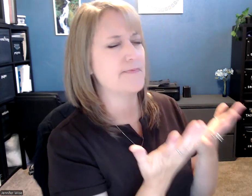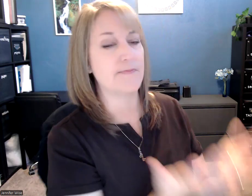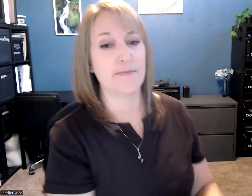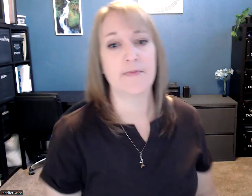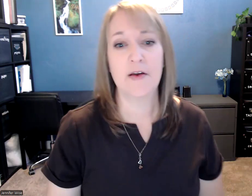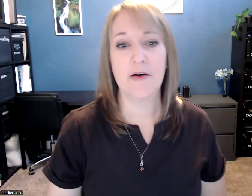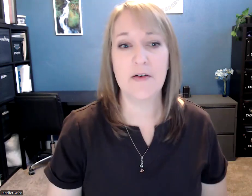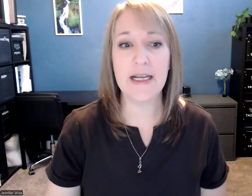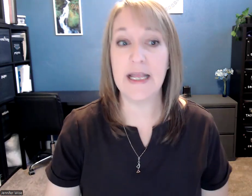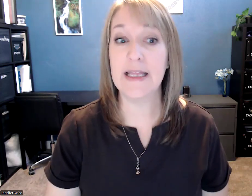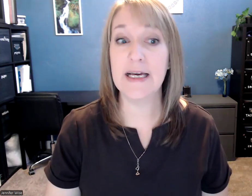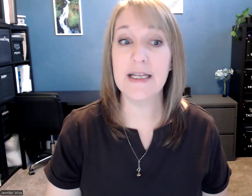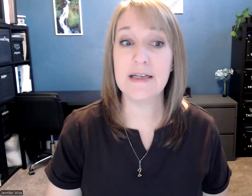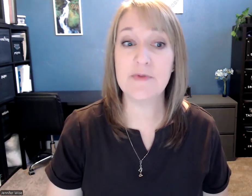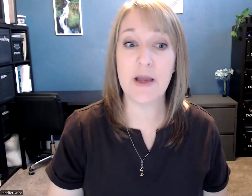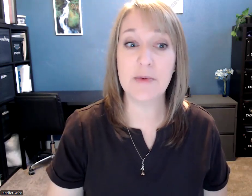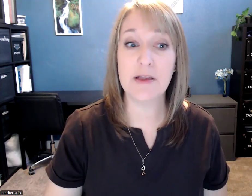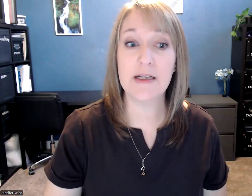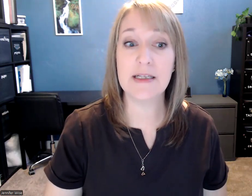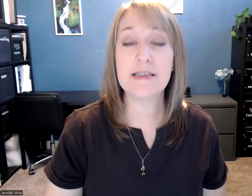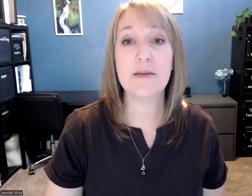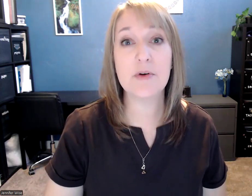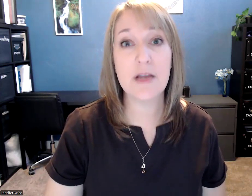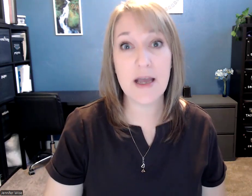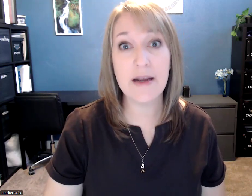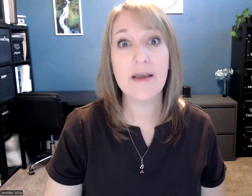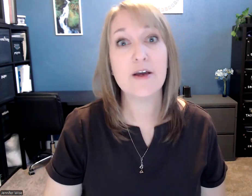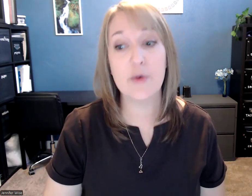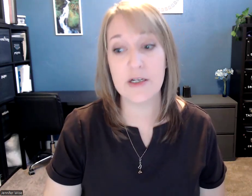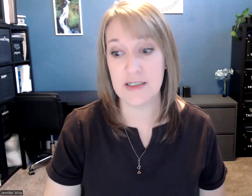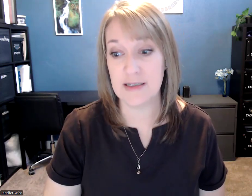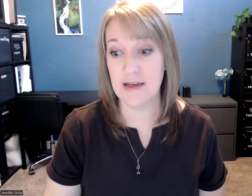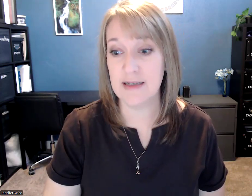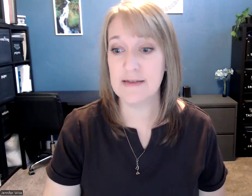All right, and that is vocabulary list number 9, question signs.